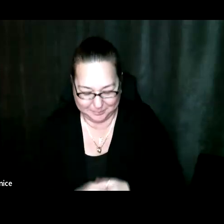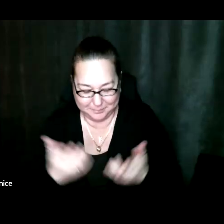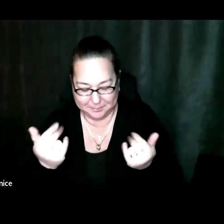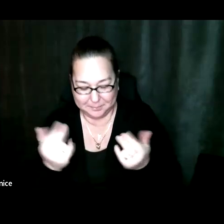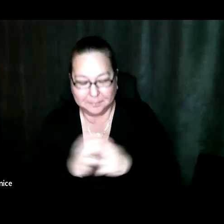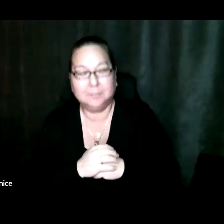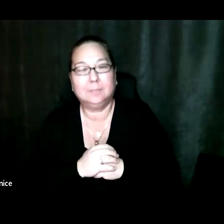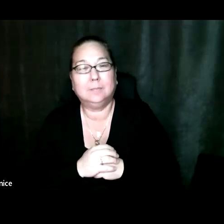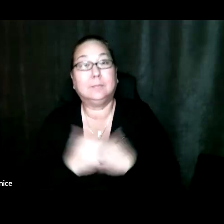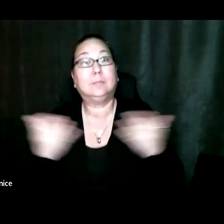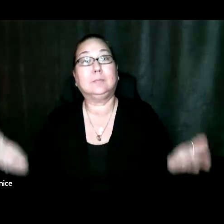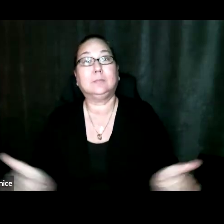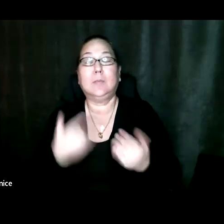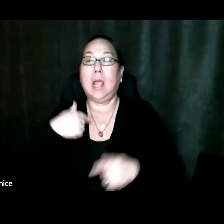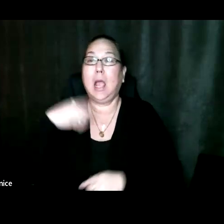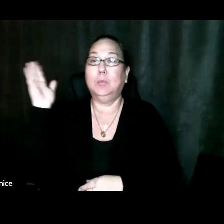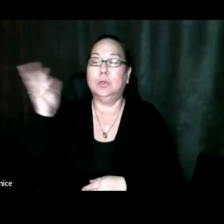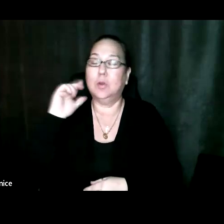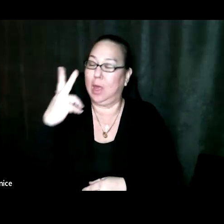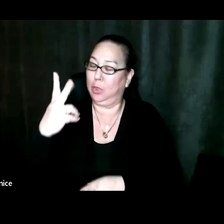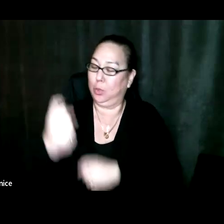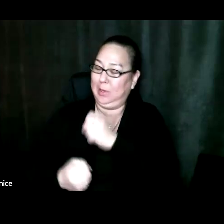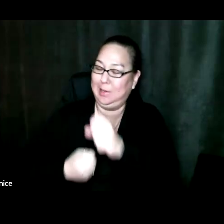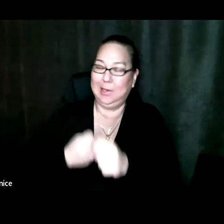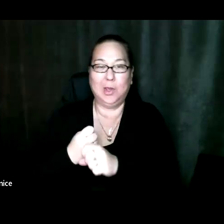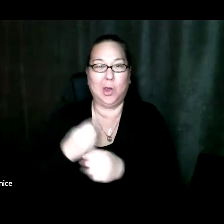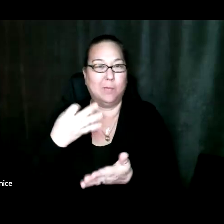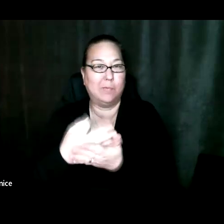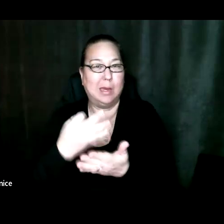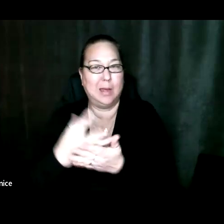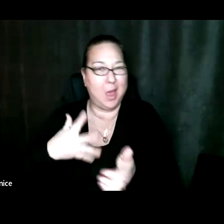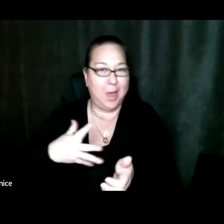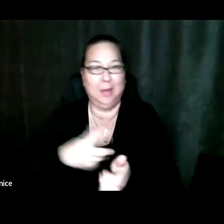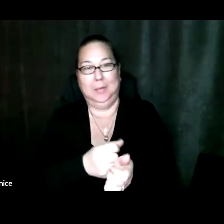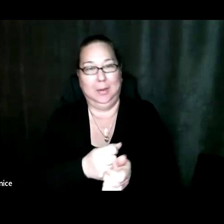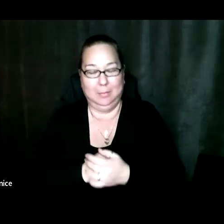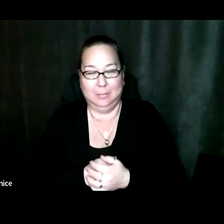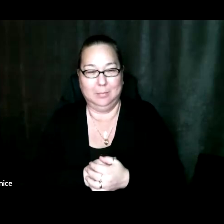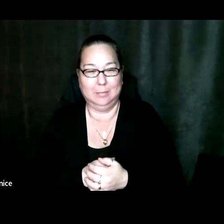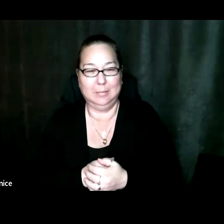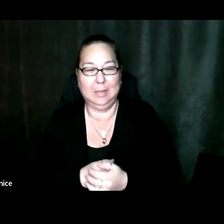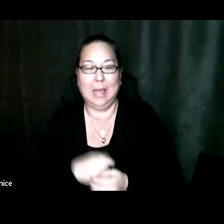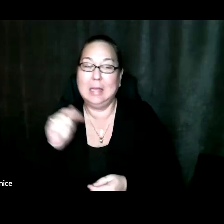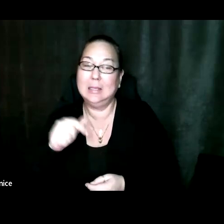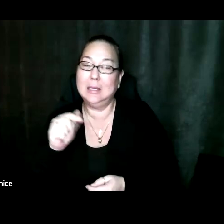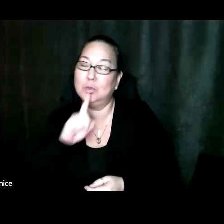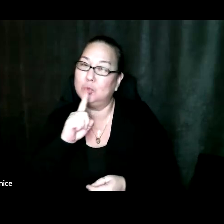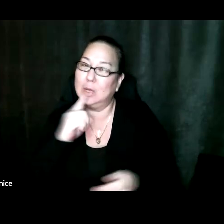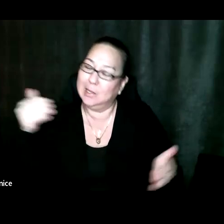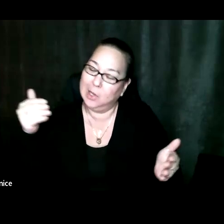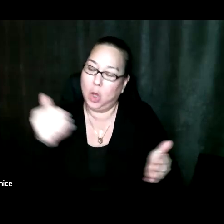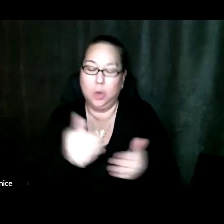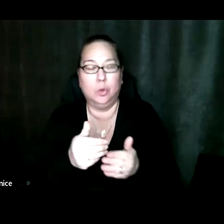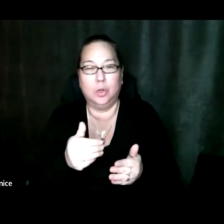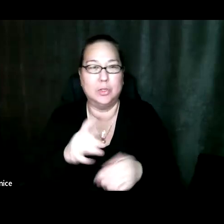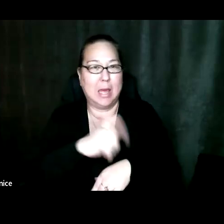you a 3-year financial update. This is actually getting very close to a period of time